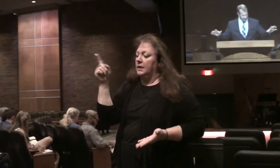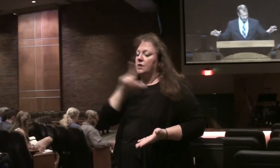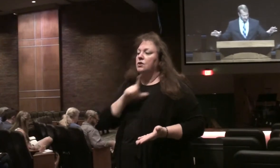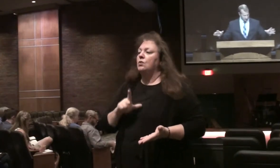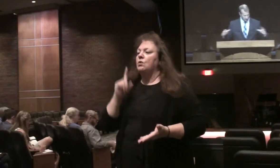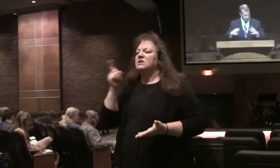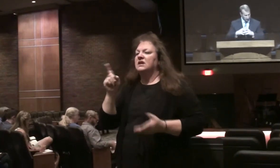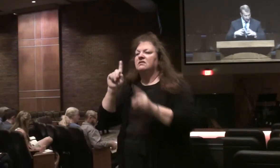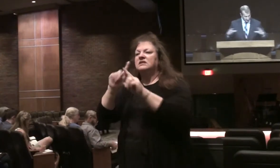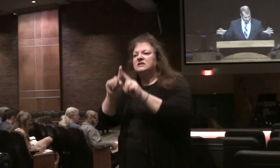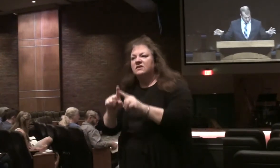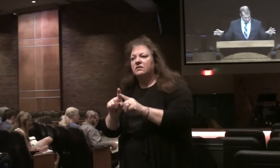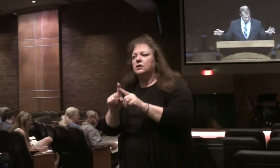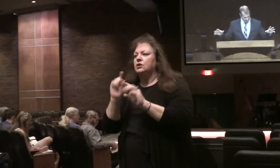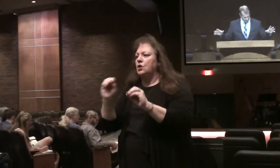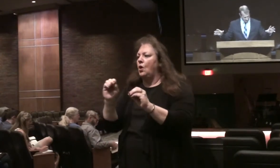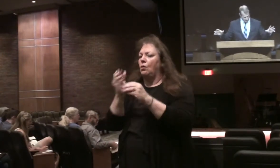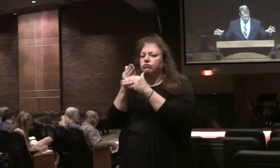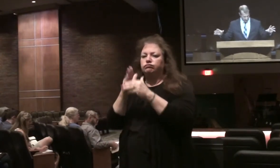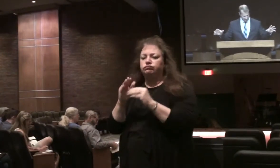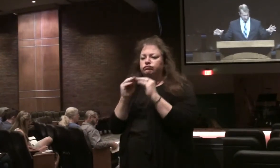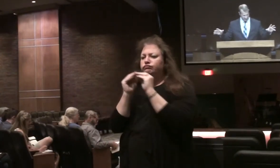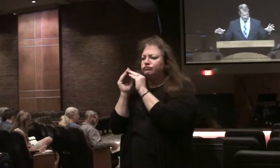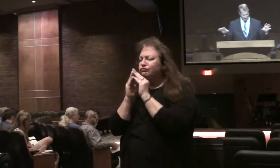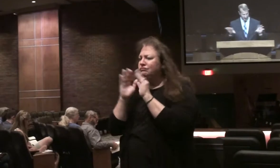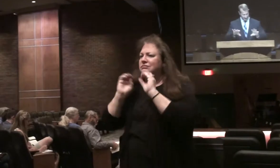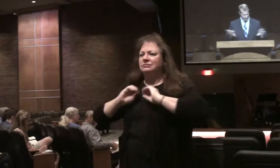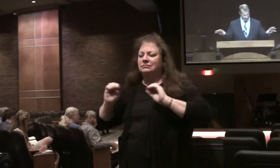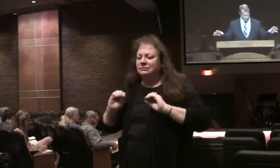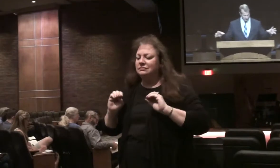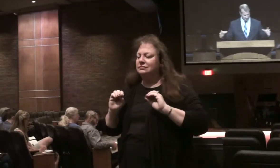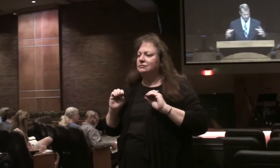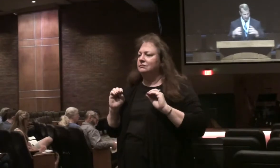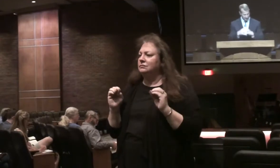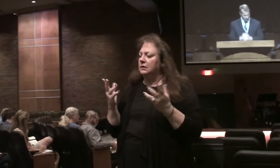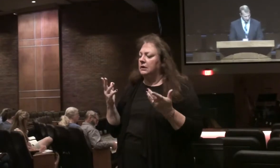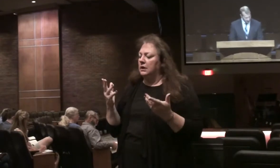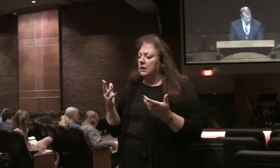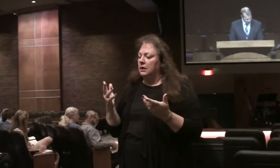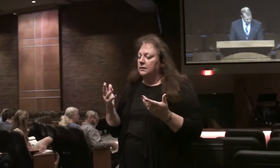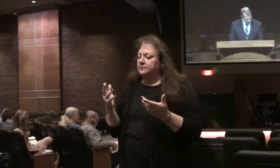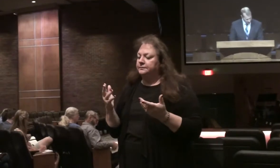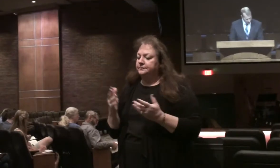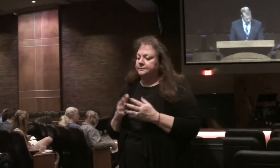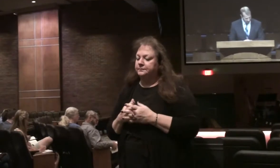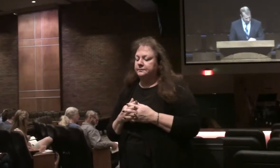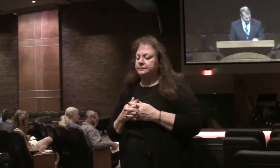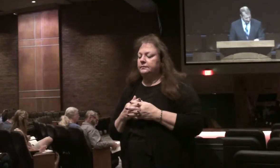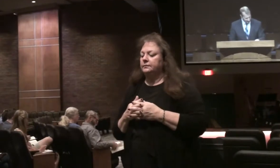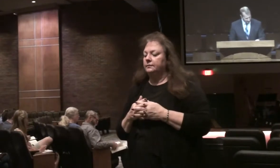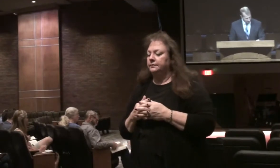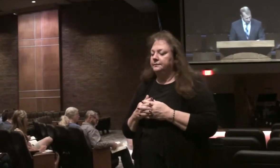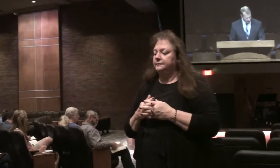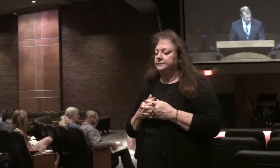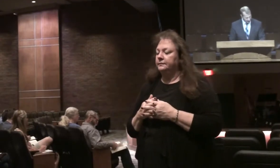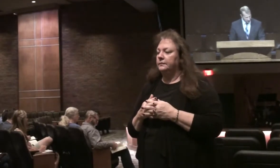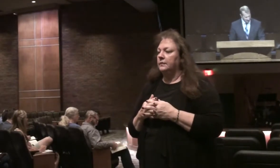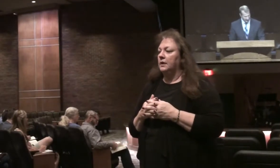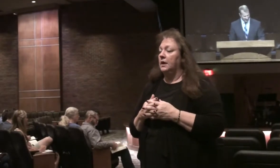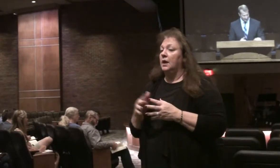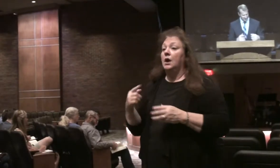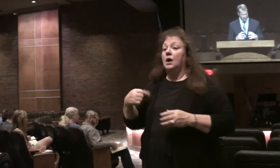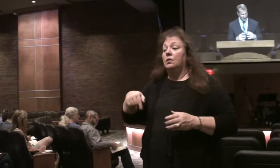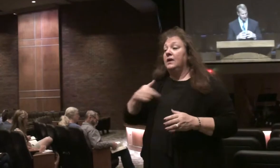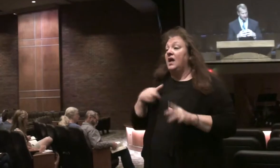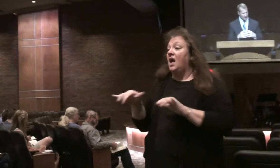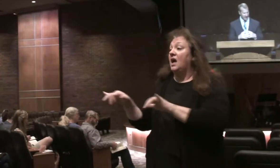given different gifts so there'll be no divisions, instead of gifts causing division or to cause unity, and that the members may